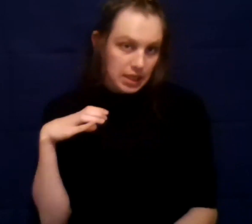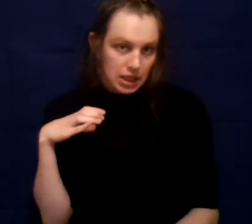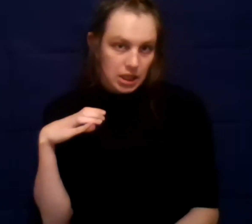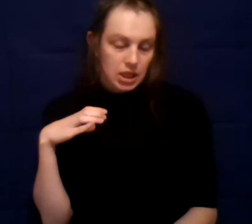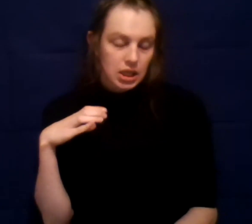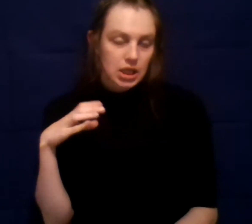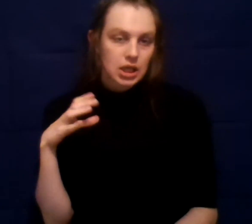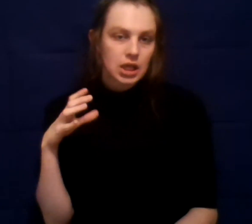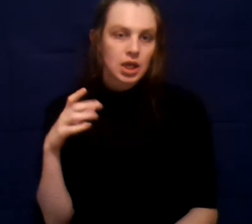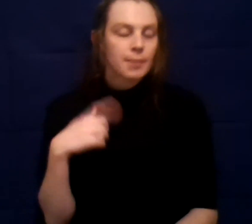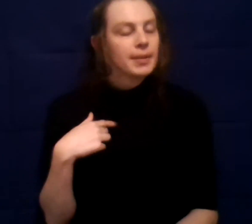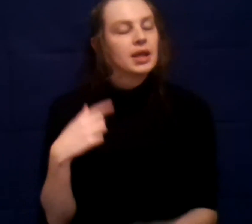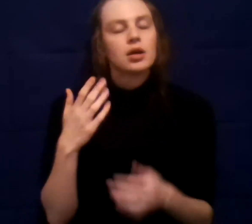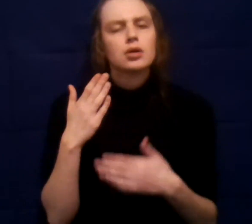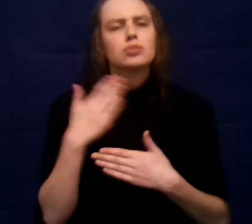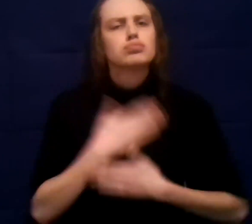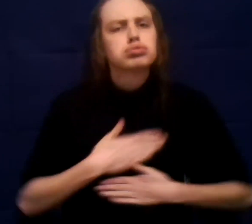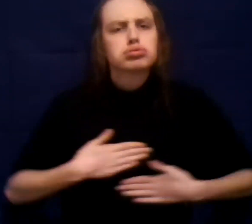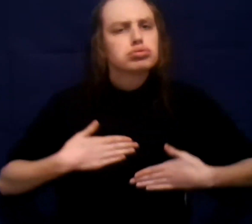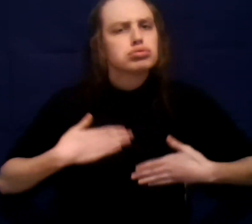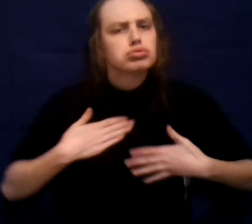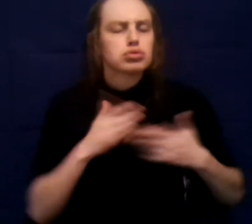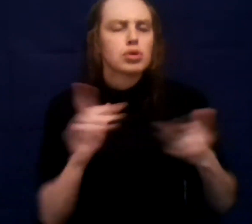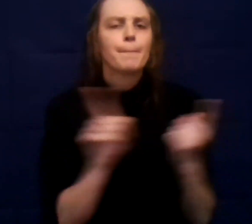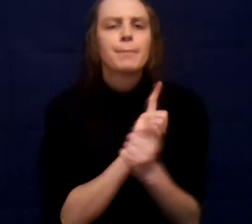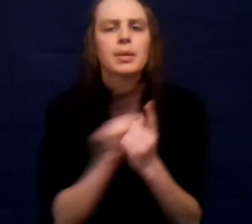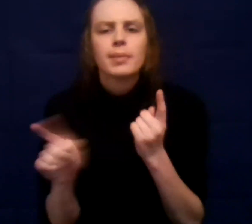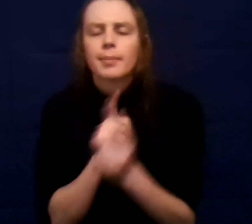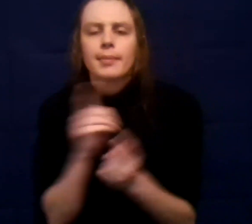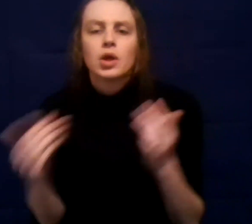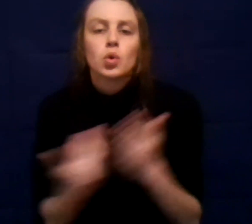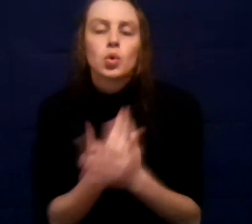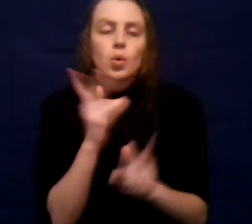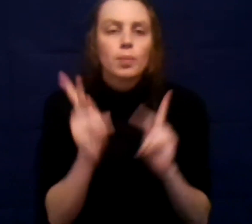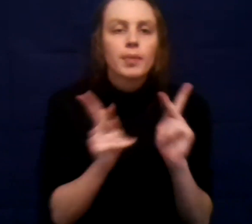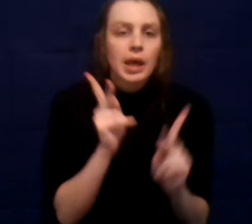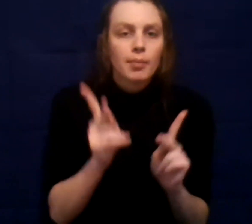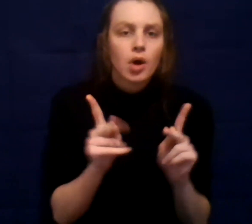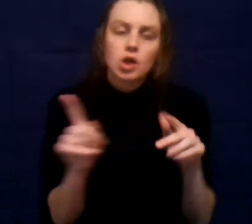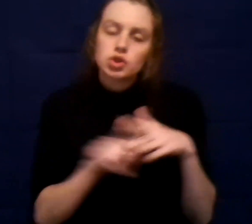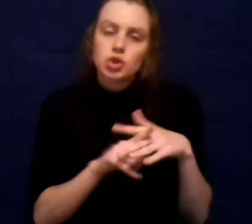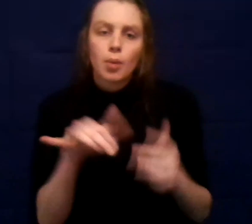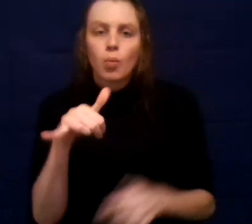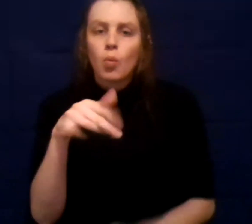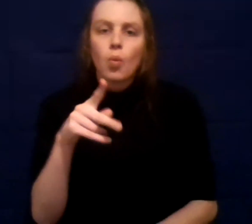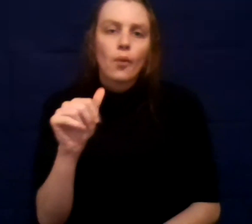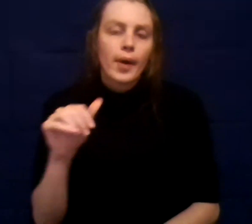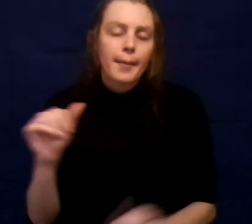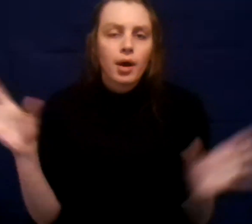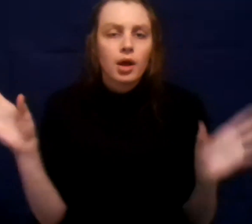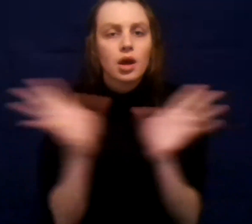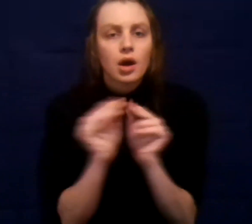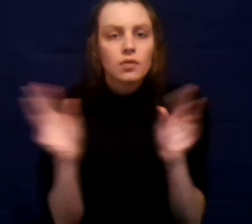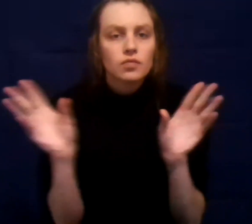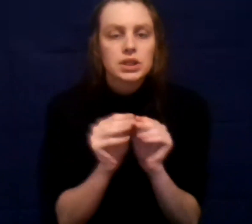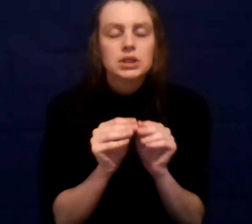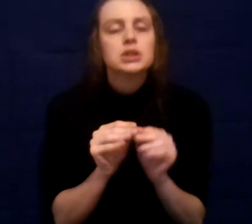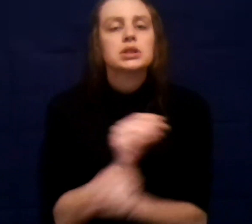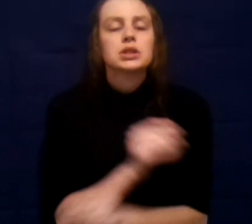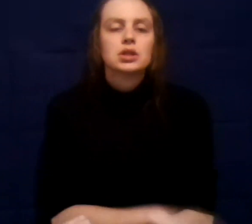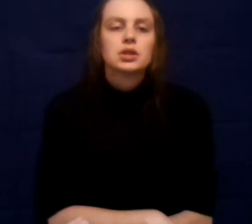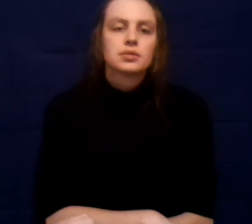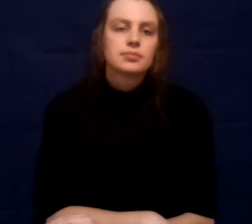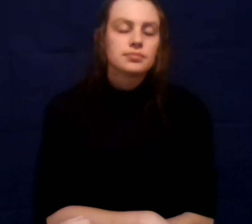love meeting other new people who come to the YPAWs. And they're always talking about it. It's like something people